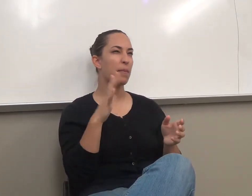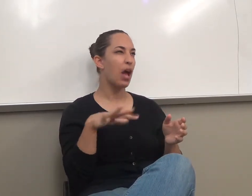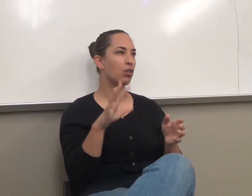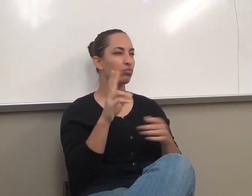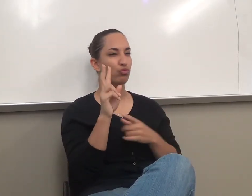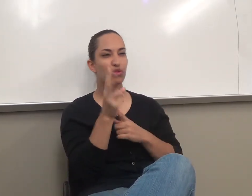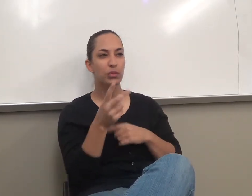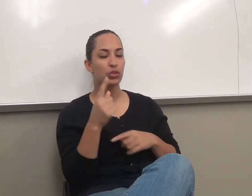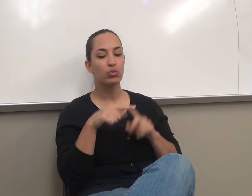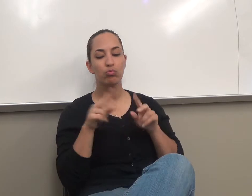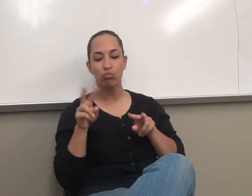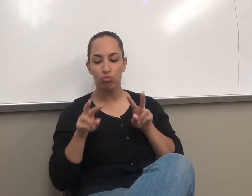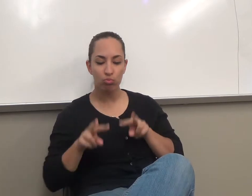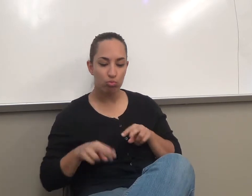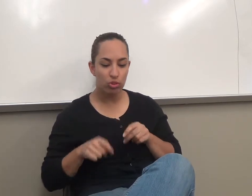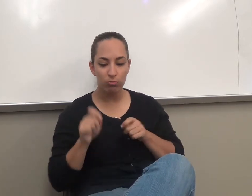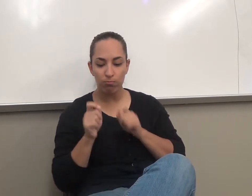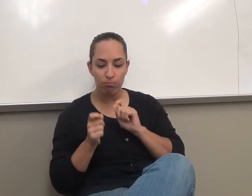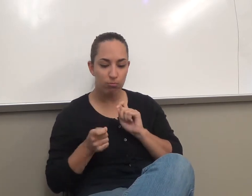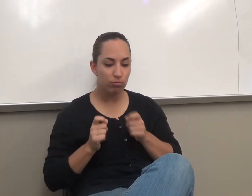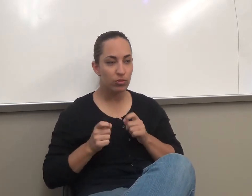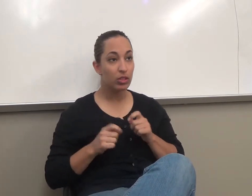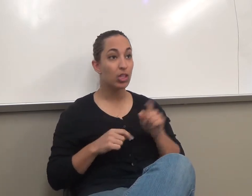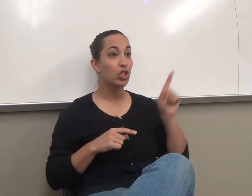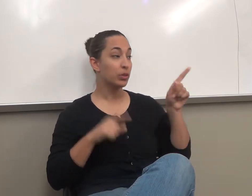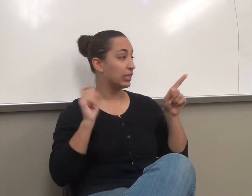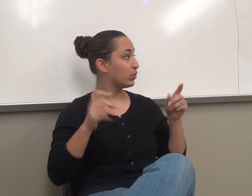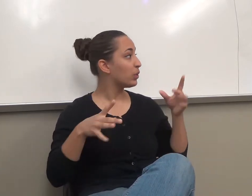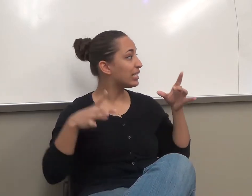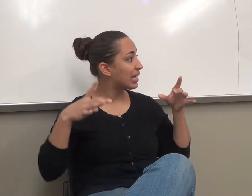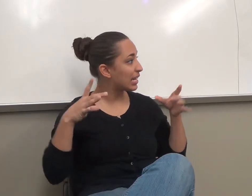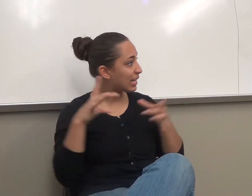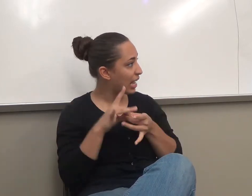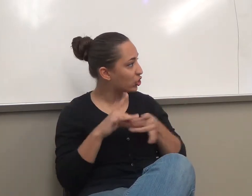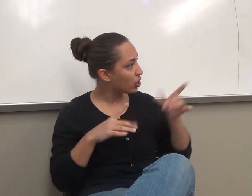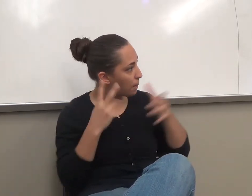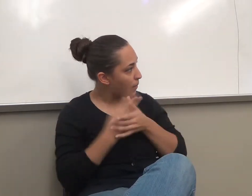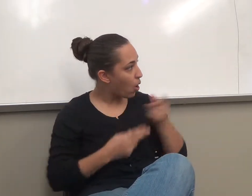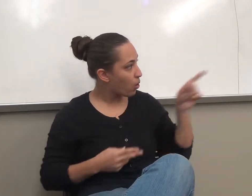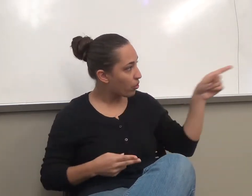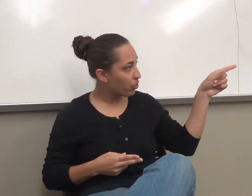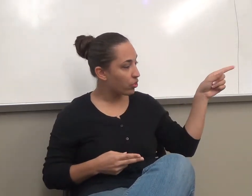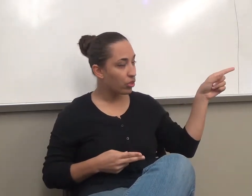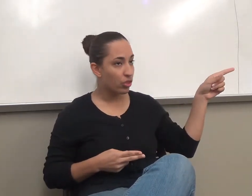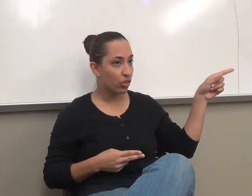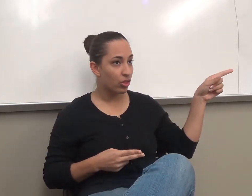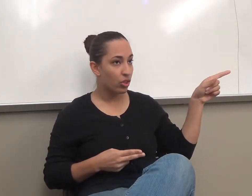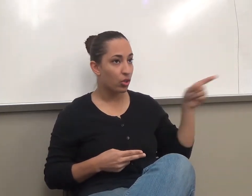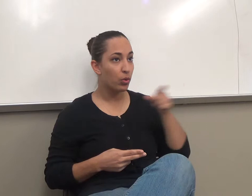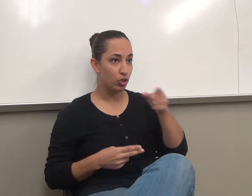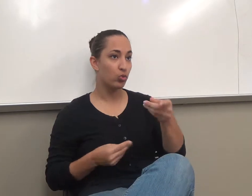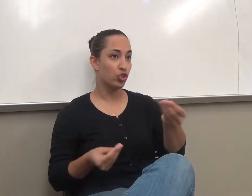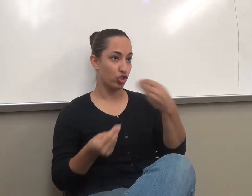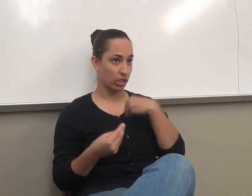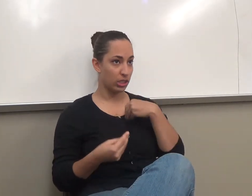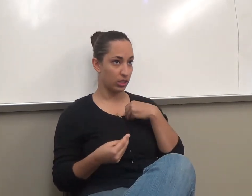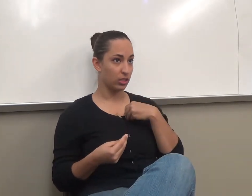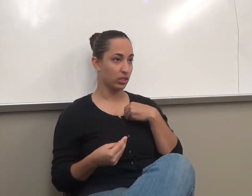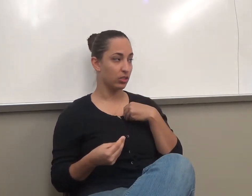You need to attach both of these things to what you turn in. Okay. So this